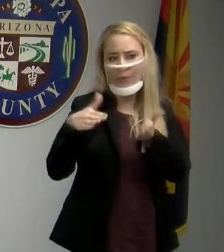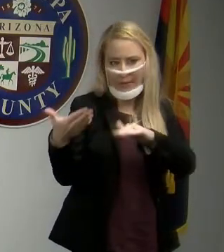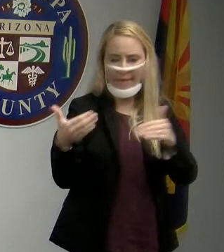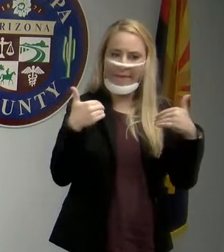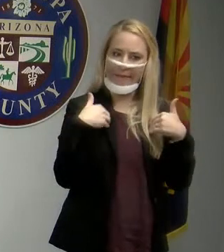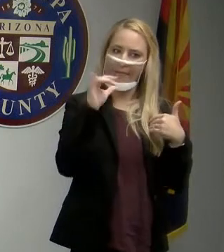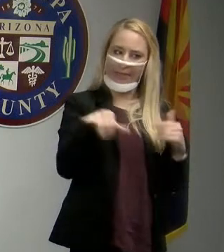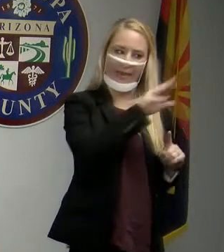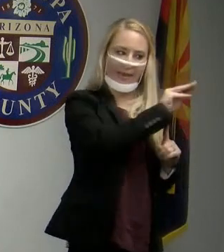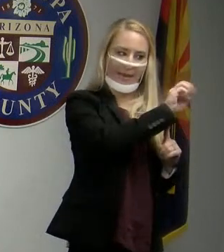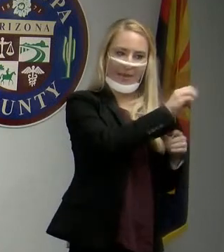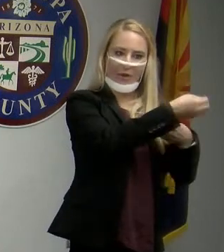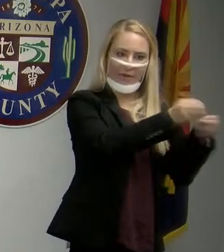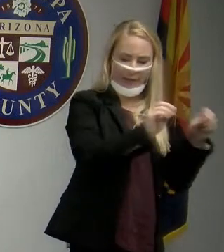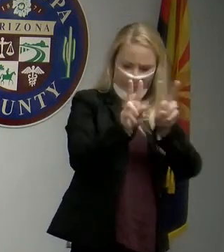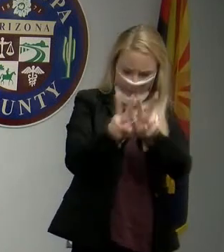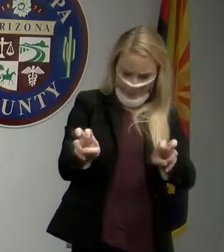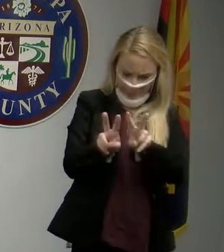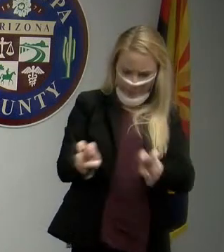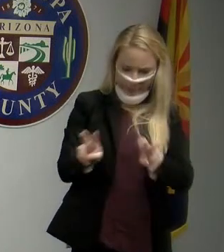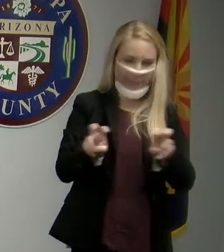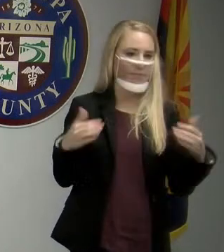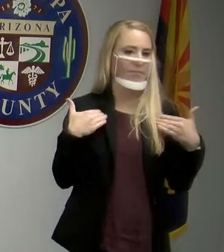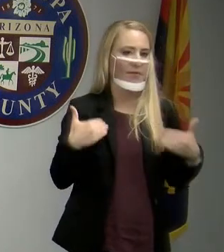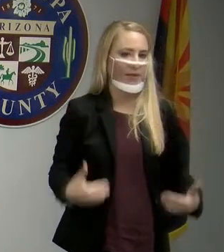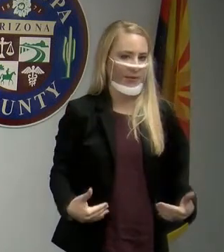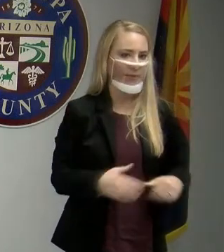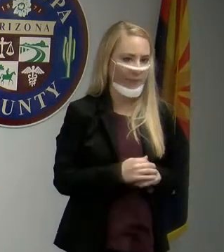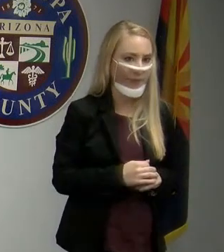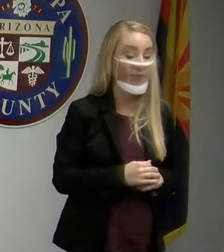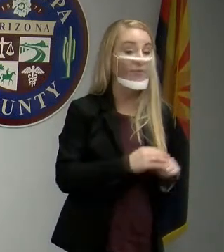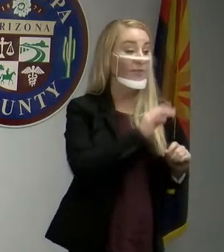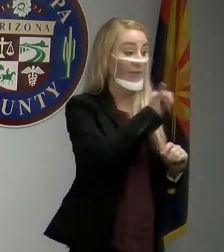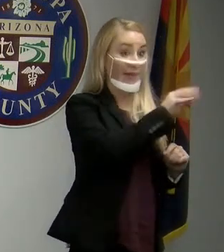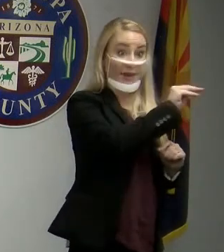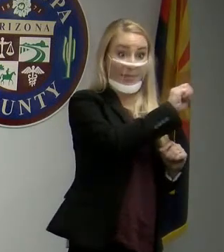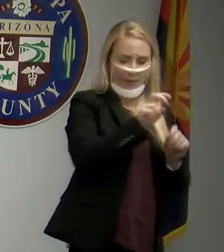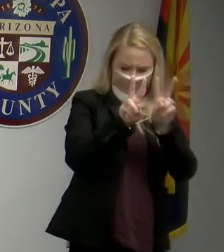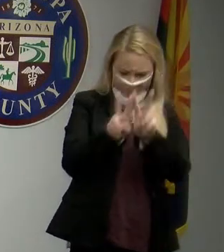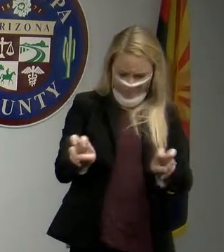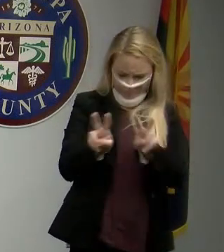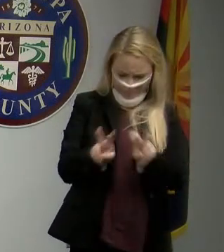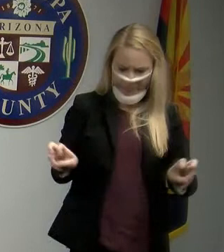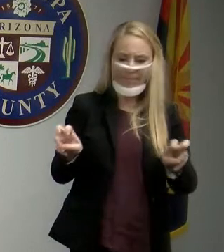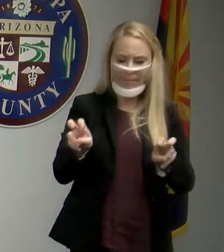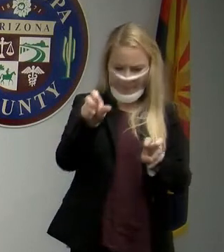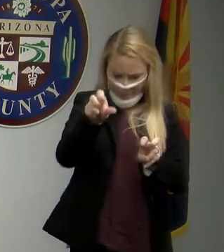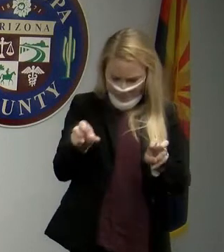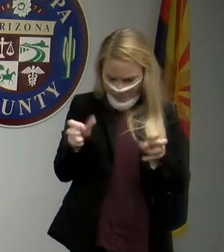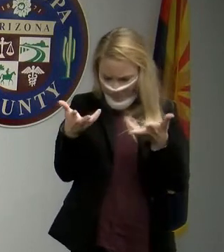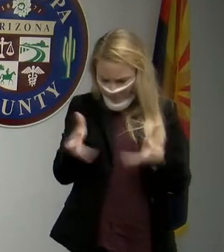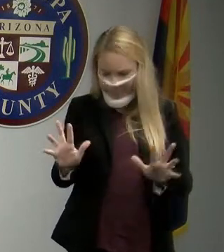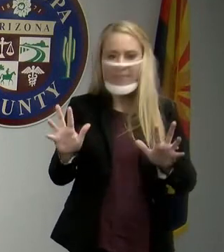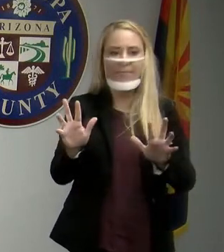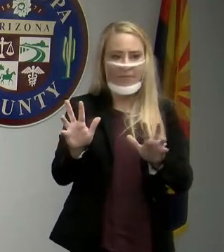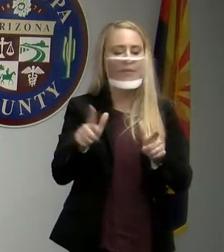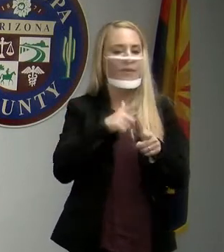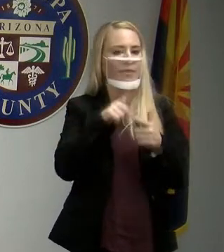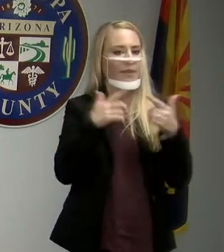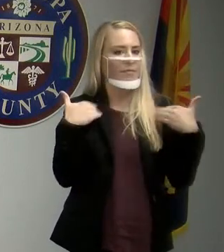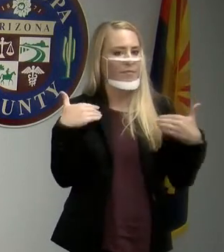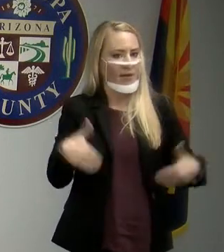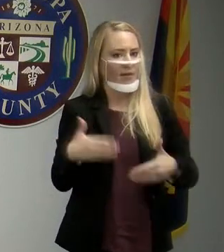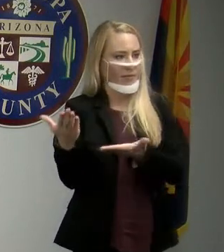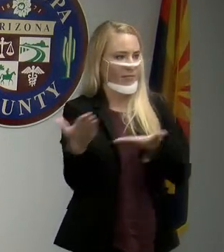So, once an examination is complete, the body is then released to the family. What that generally means is the funeral home comes